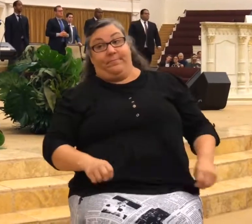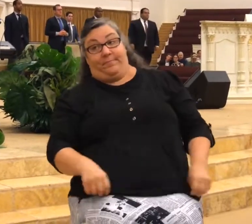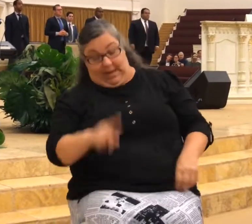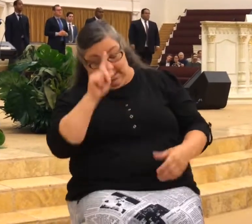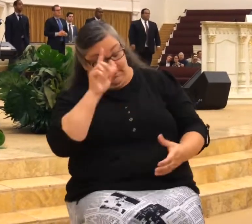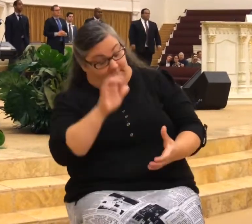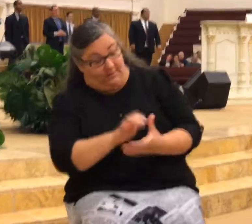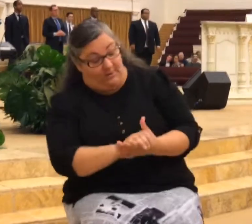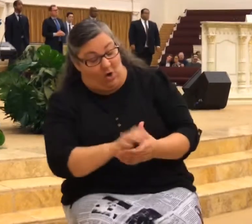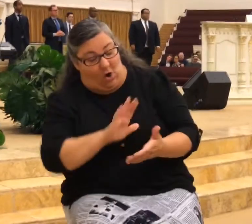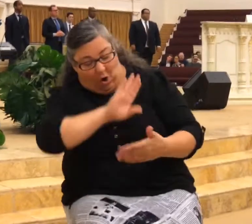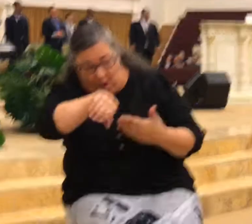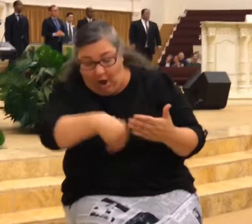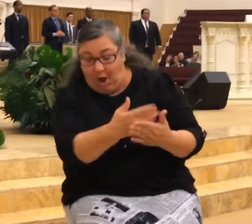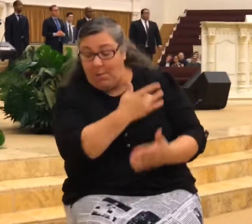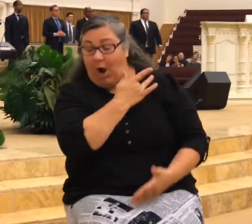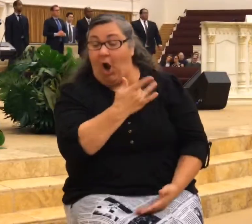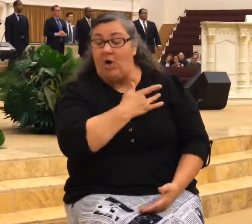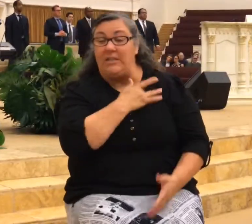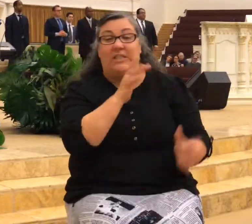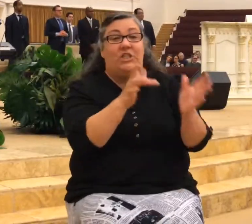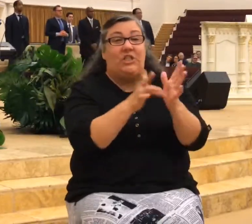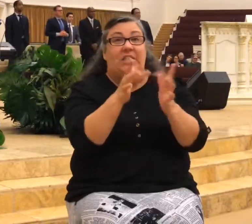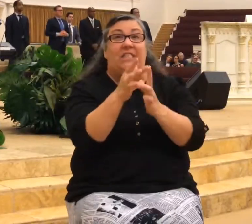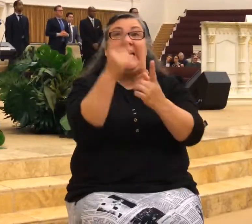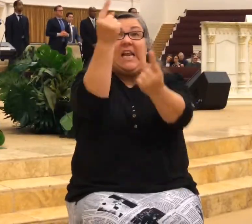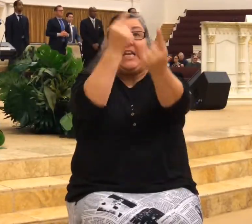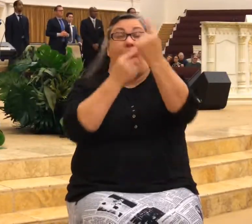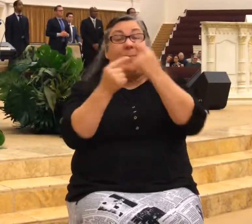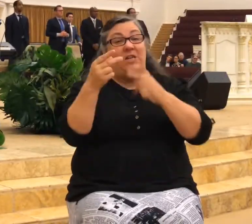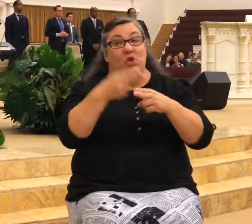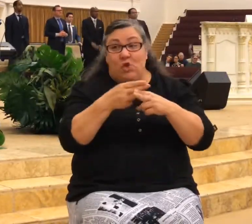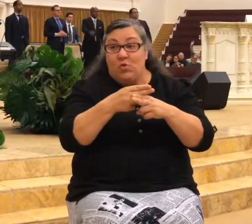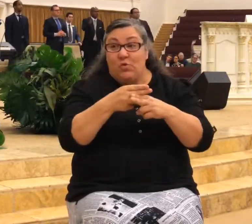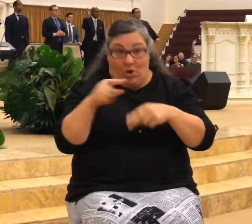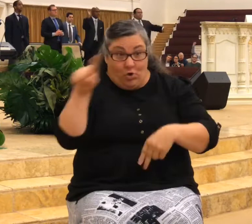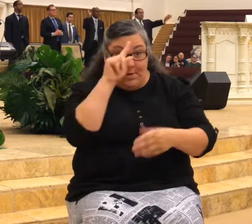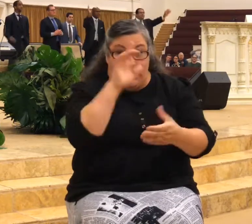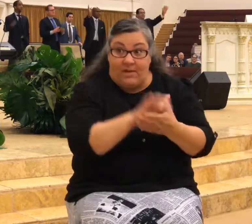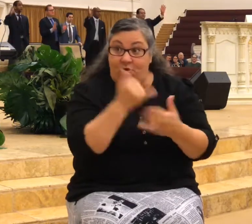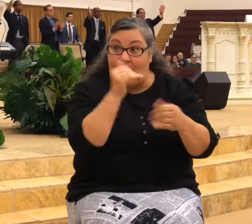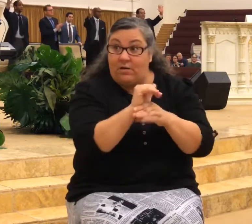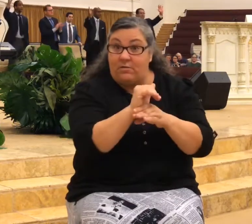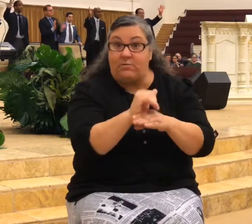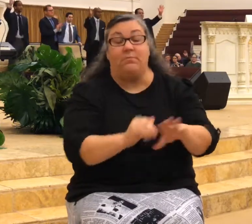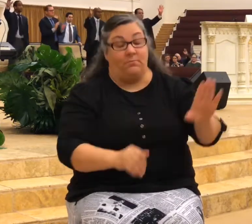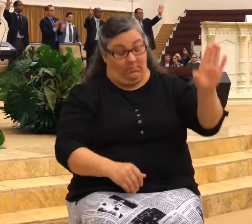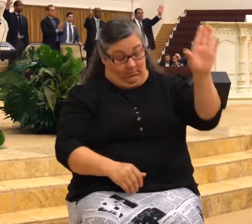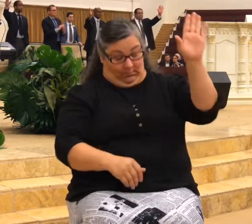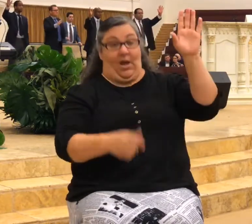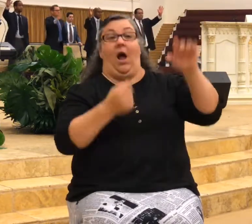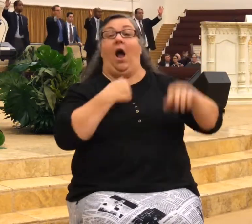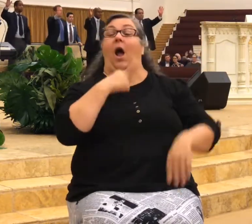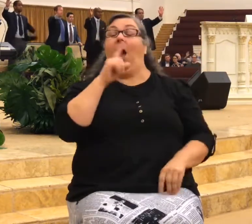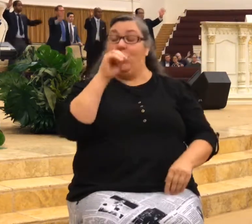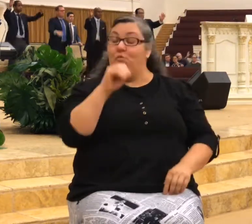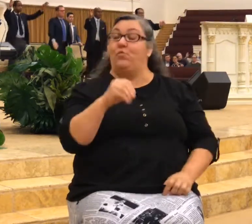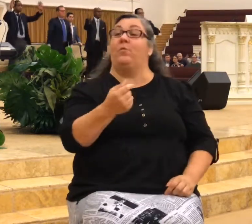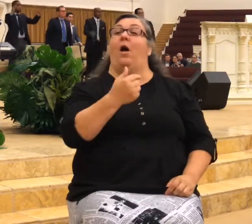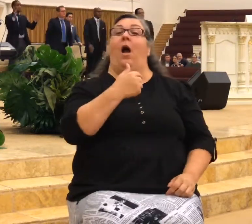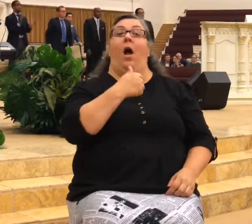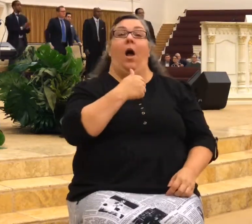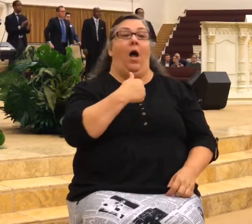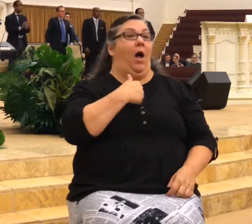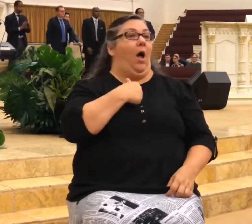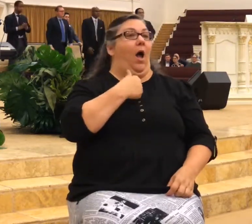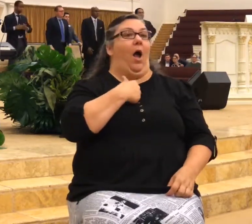heart. Jesus is coming soon. How many of you believe that tonight? If I were you, I would